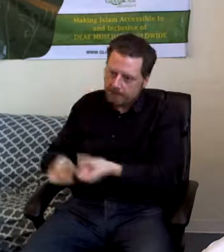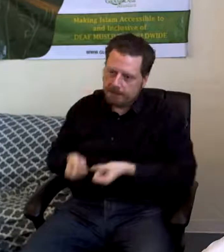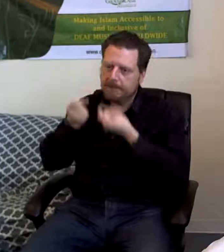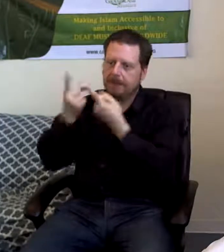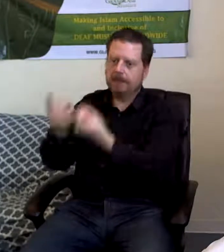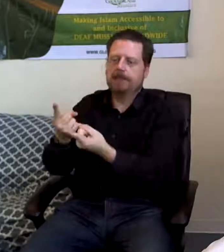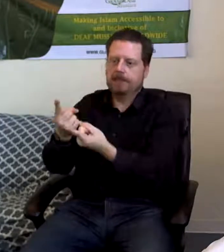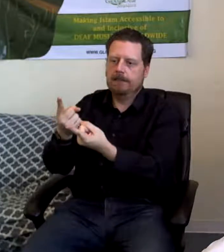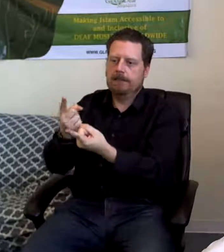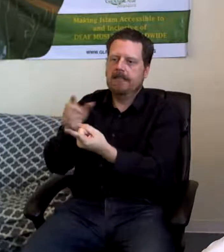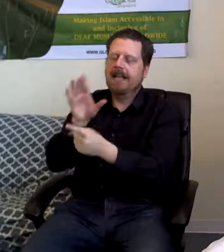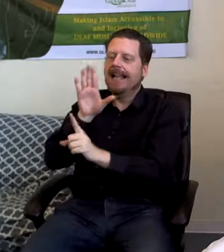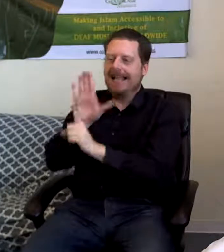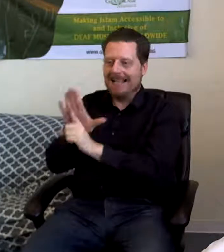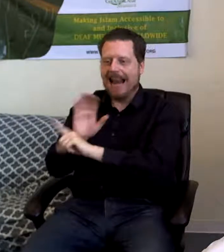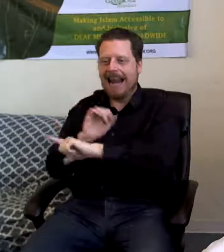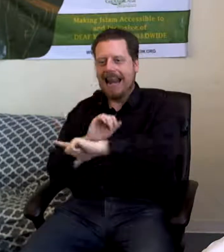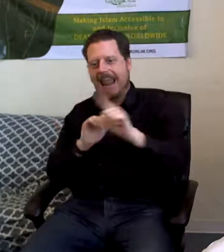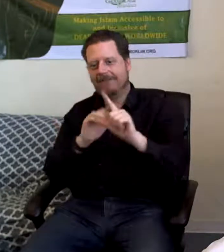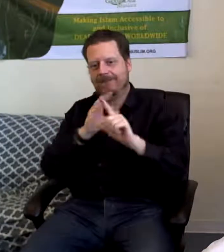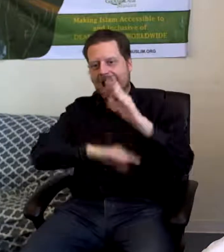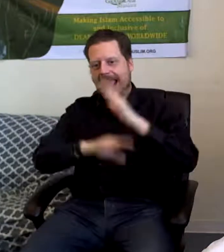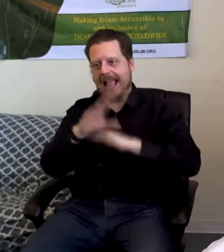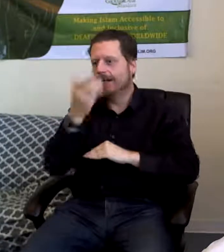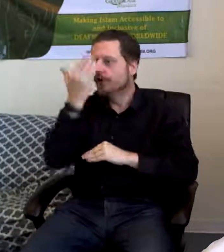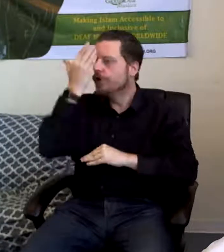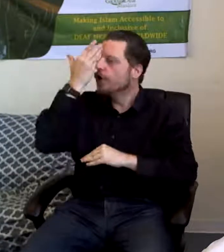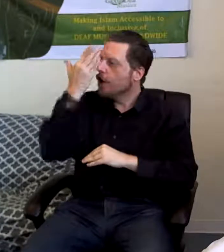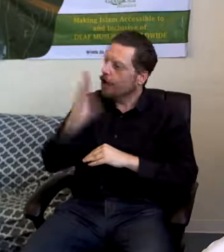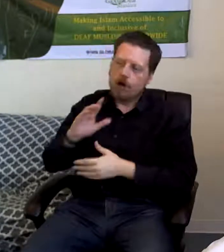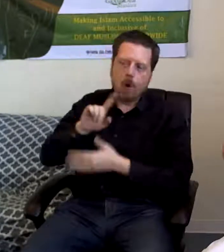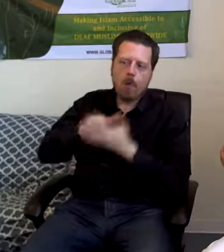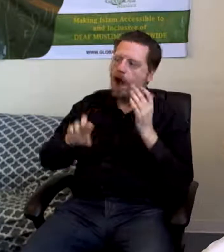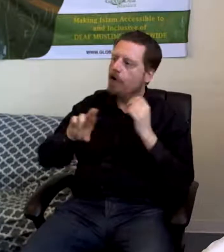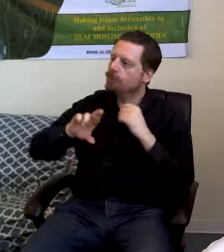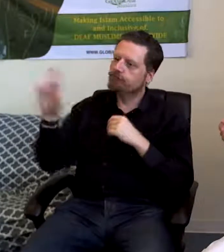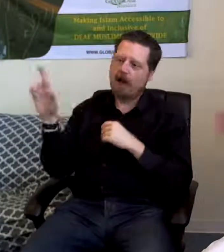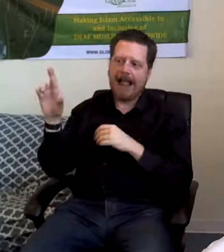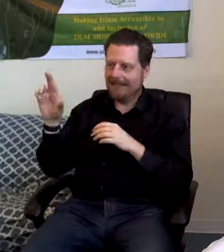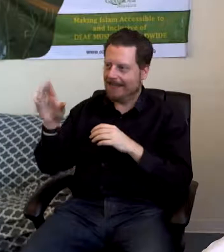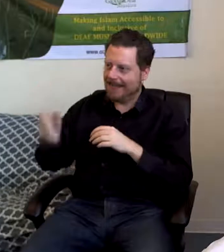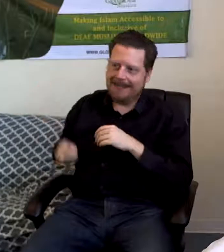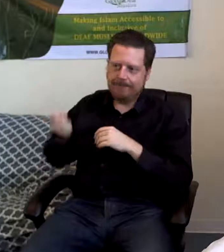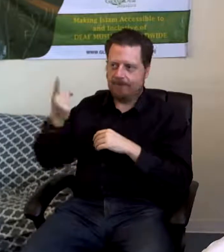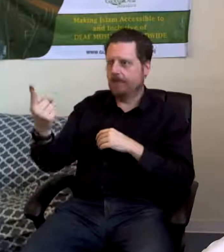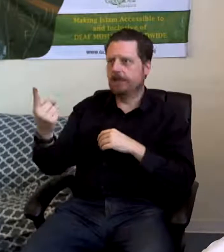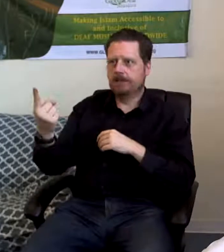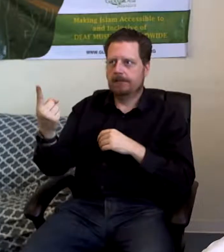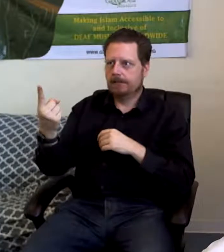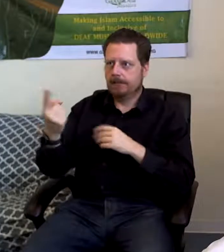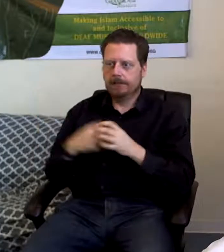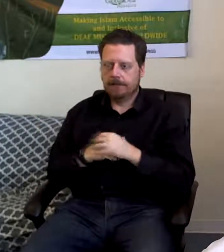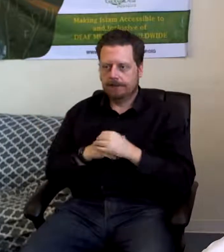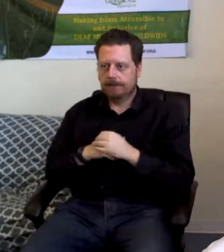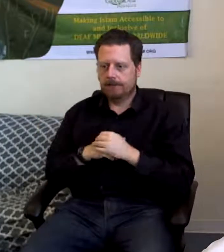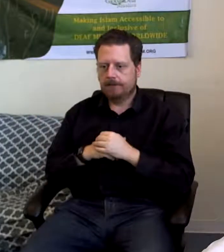that his left hand doesn't know what his right hand has given.